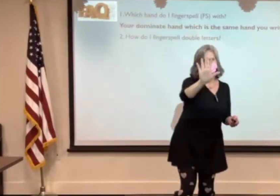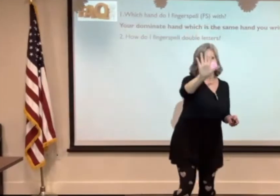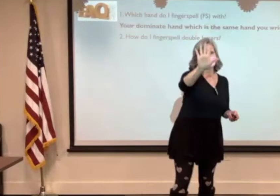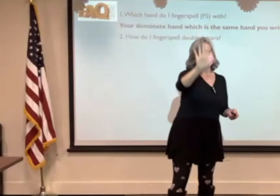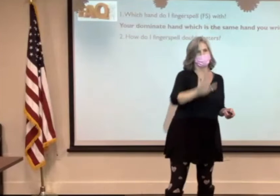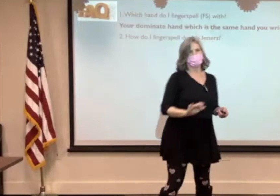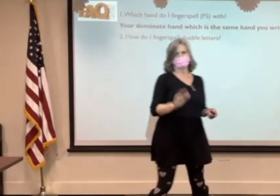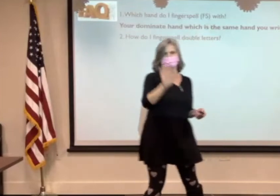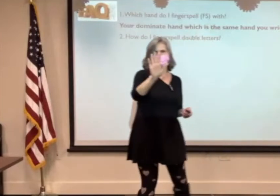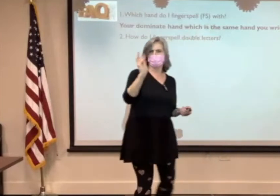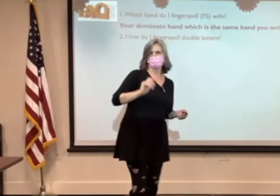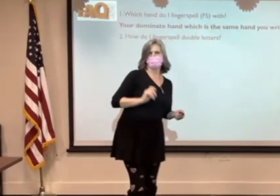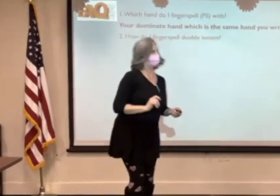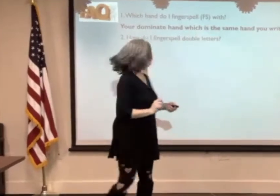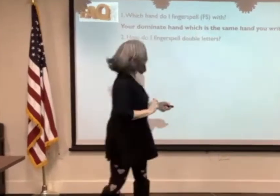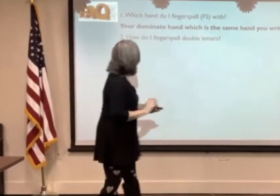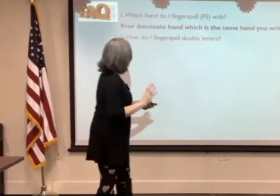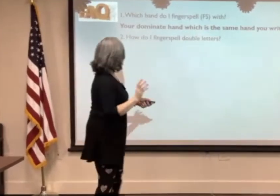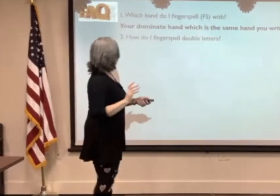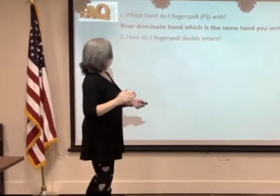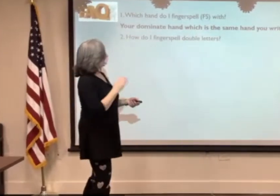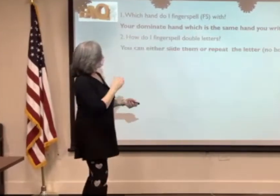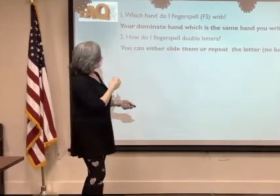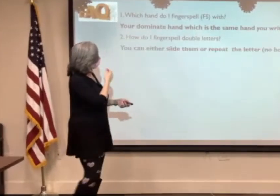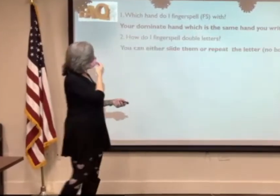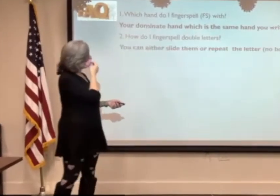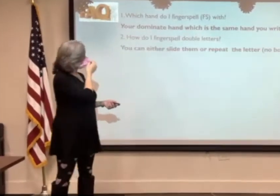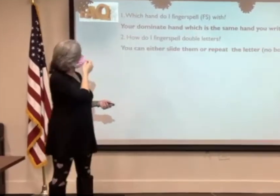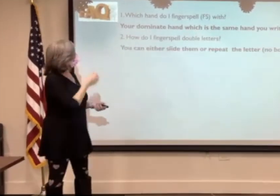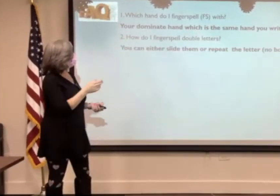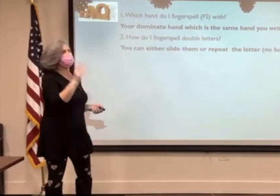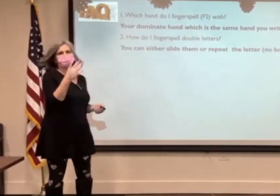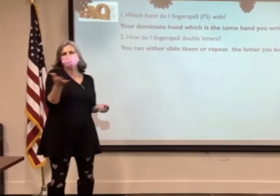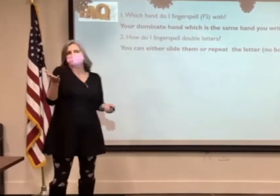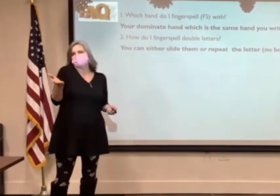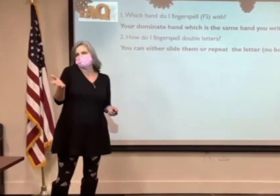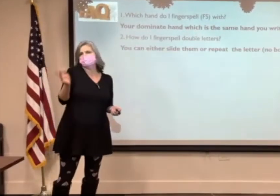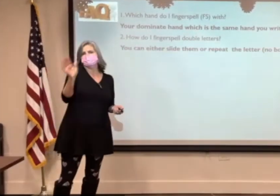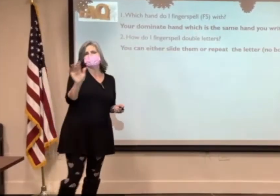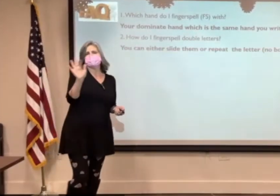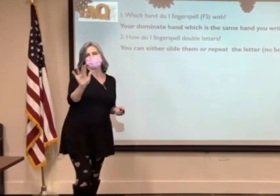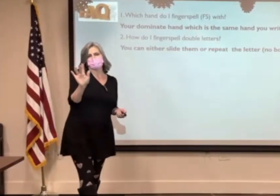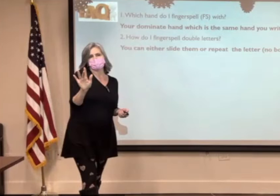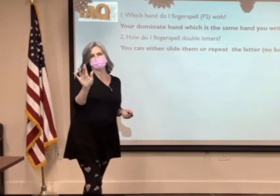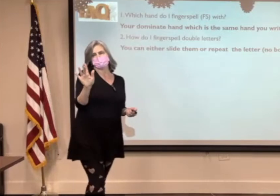this iPad, I can't do that. So basically you get to choose. Fingerspelling is